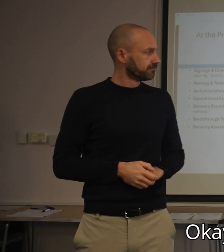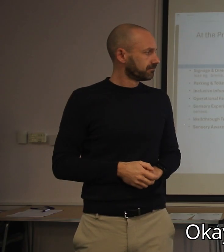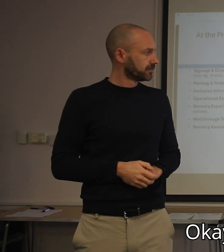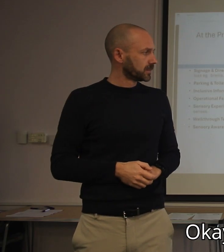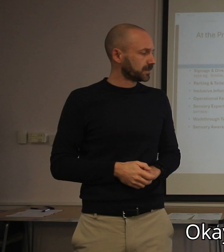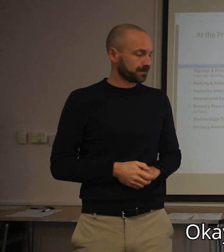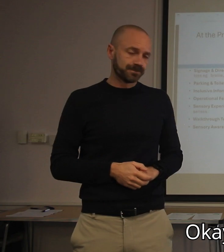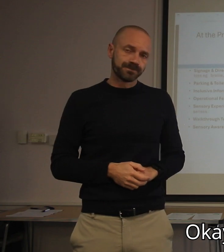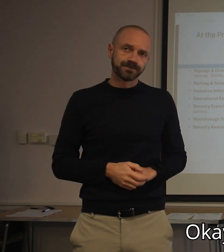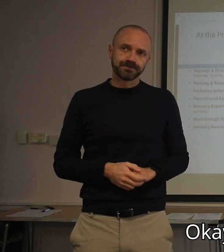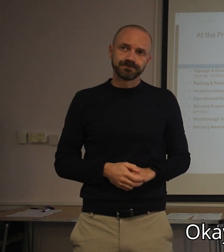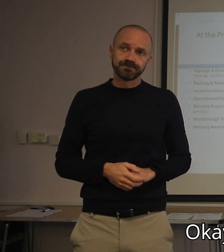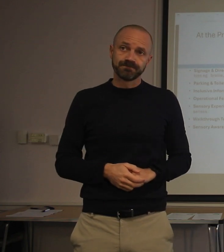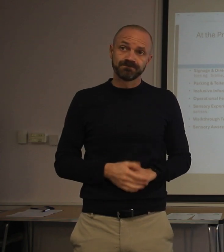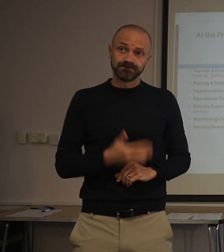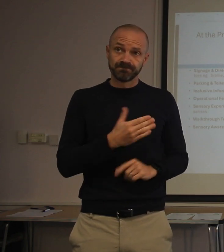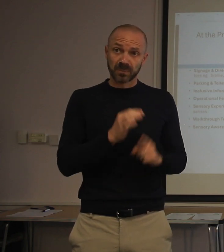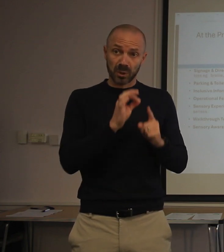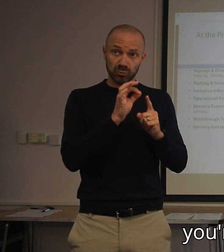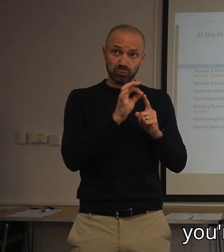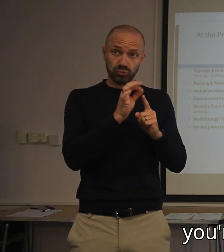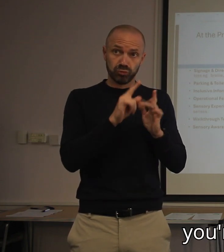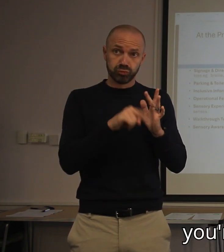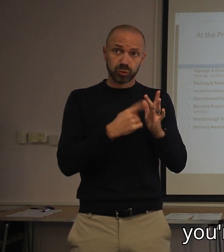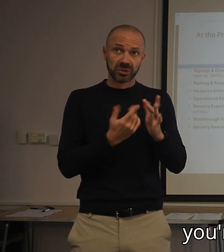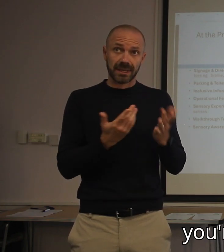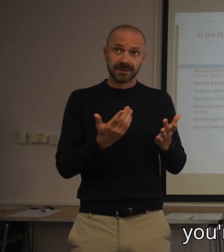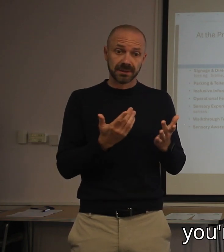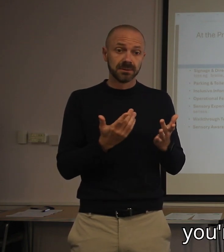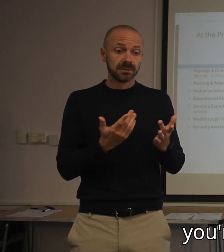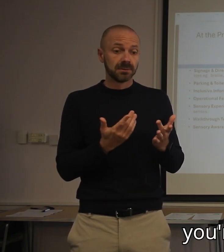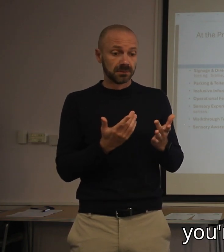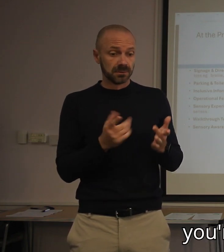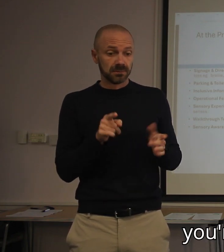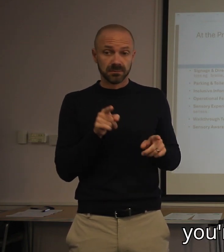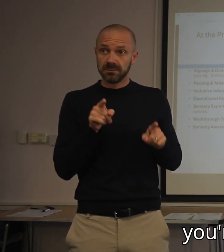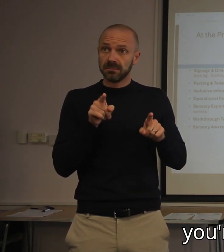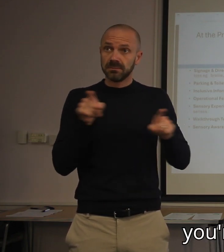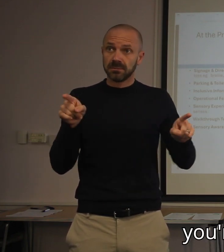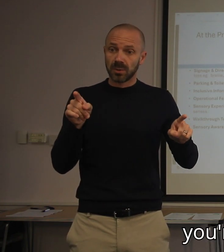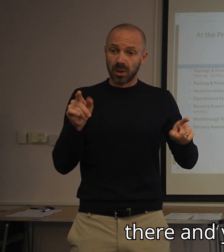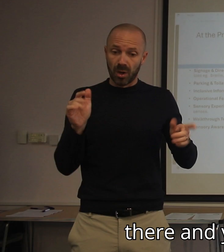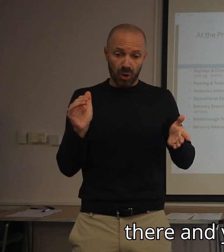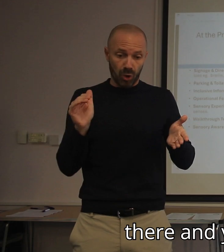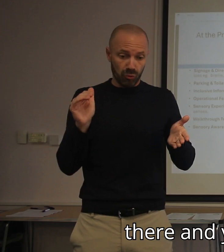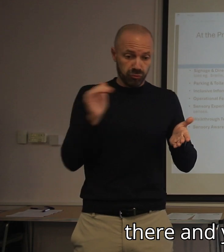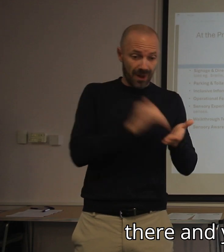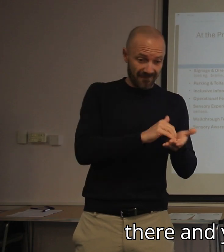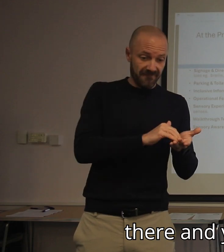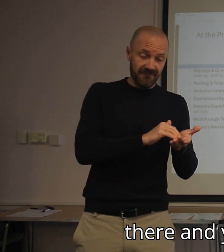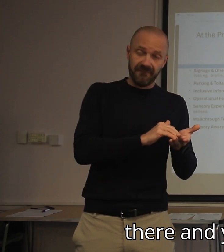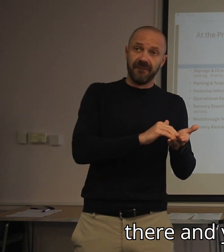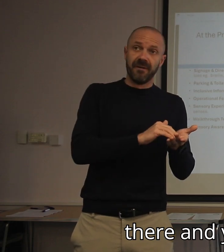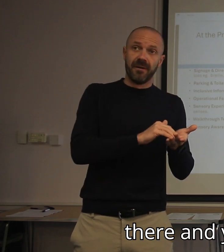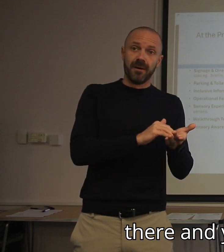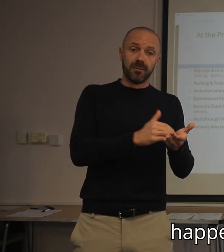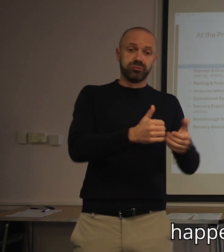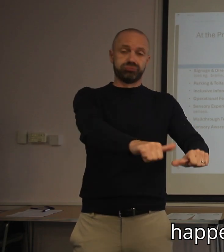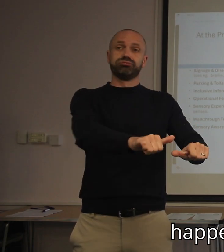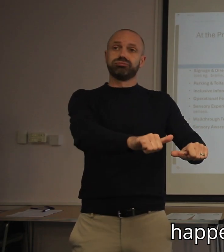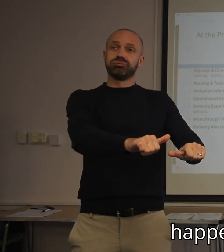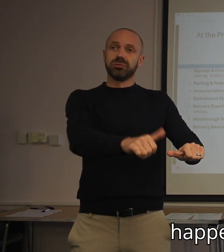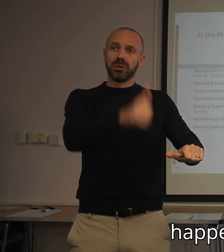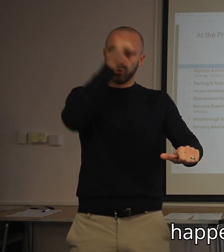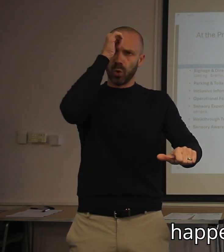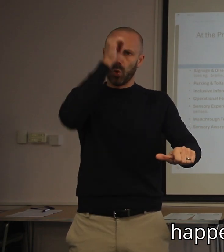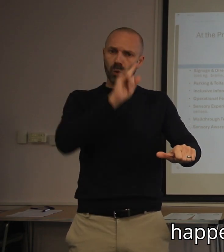Okay, so at the project, you arrive there, you've got there, and you know what should be